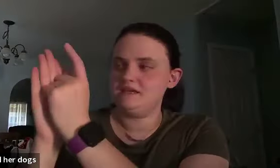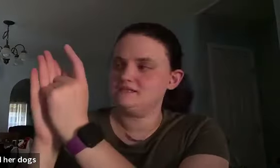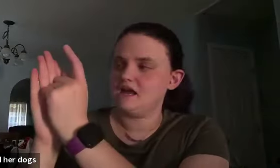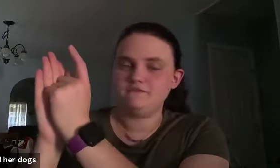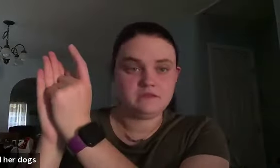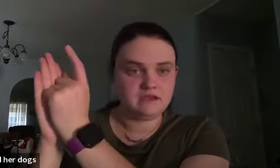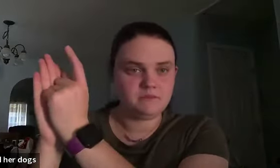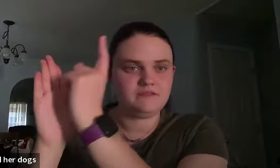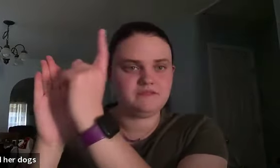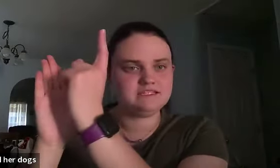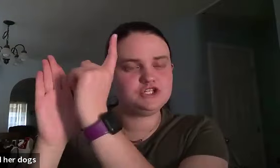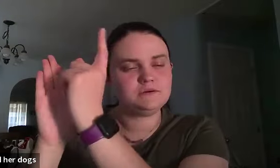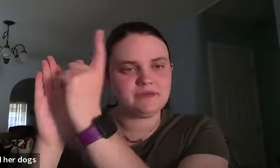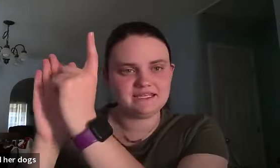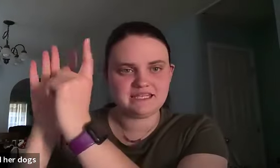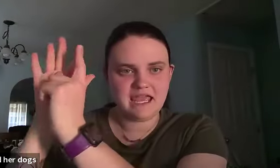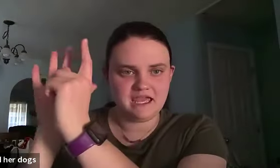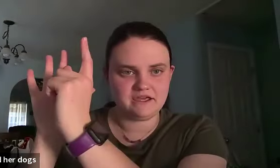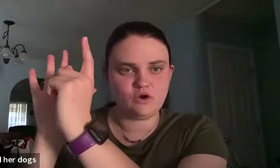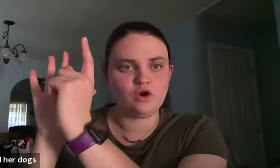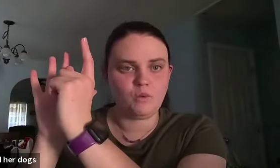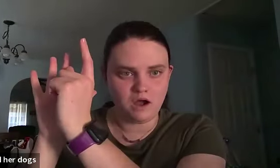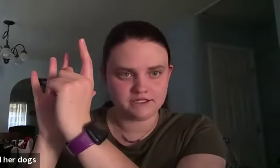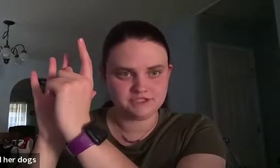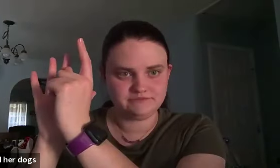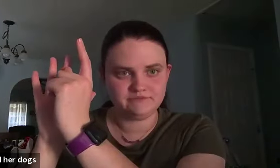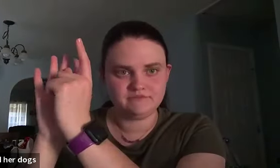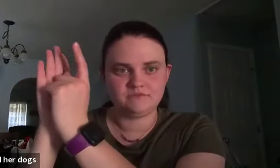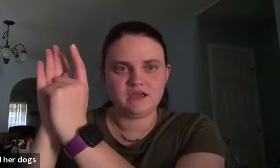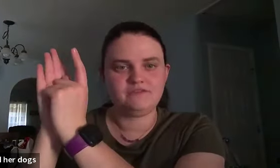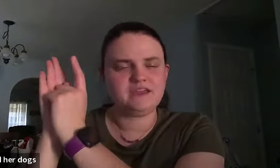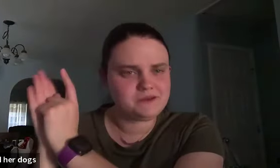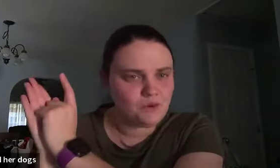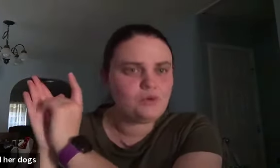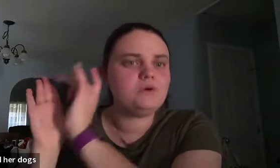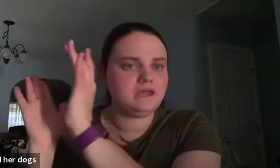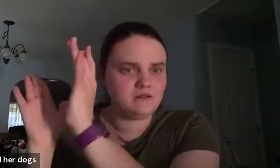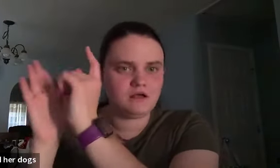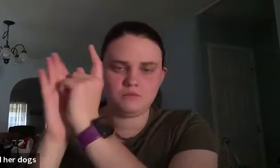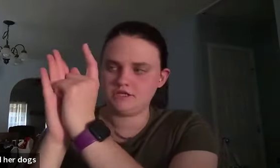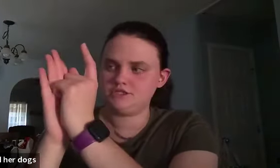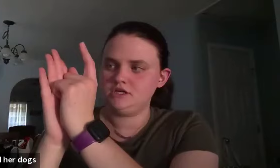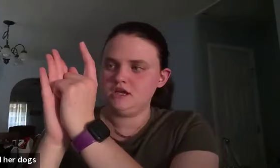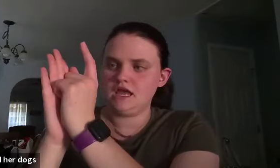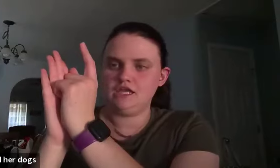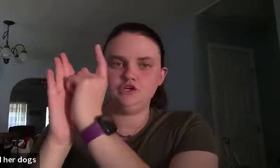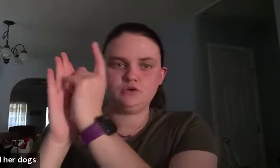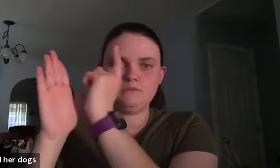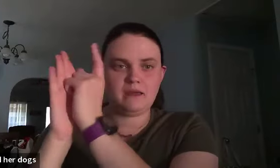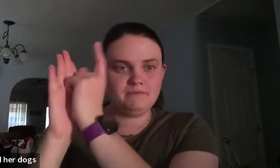is that if you think about it, this is your minutes hand on a watch. Okay, I think about an old analog watch. And that